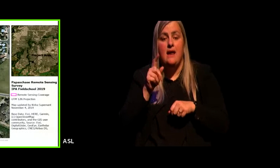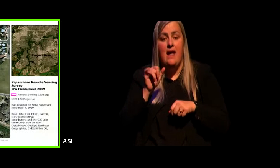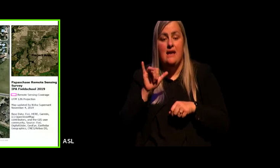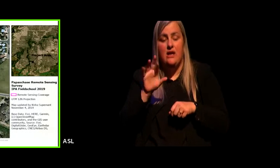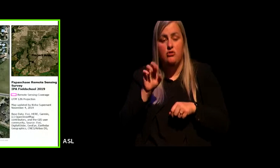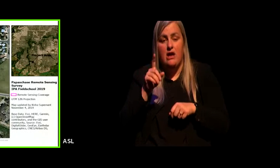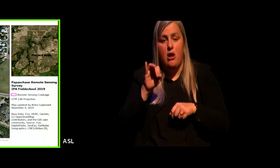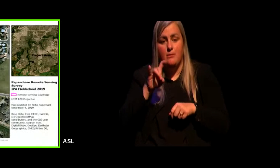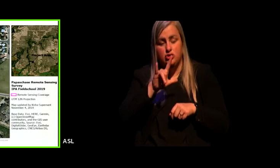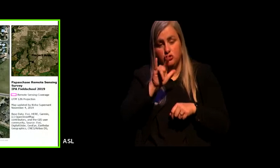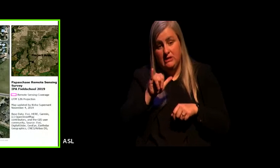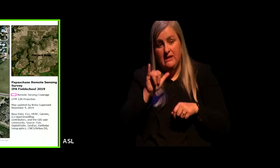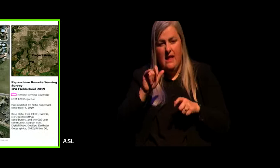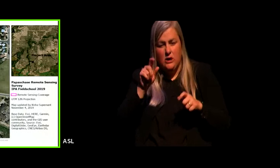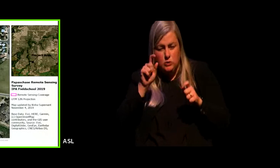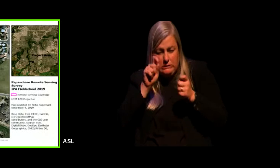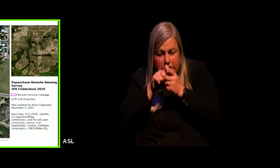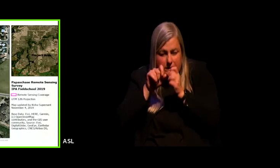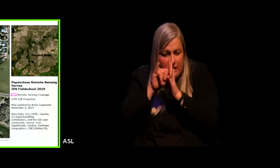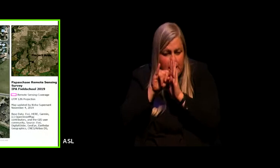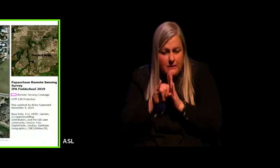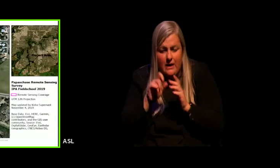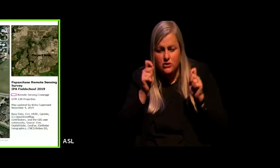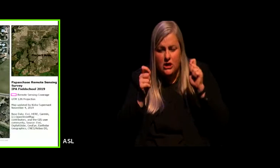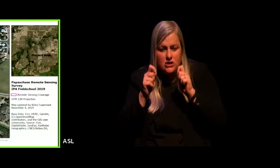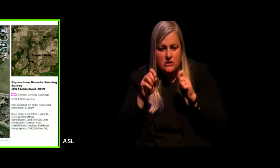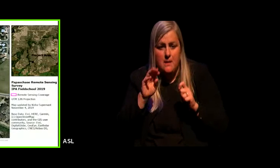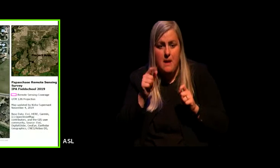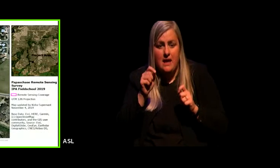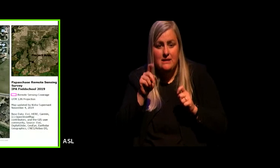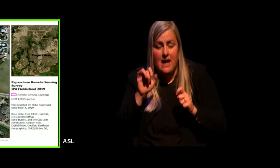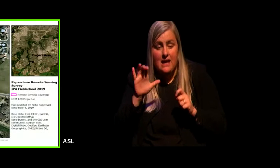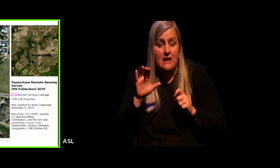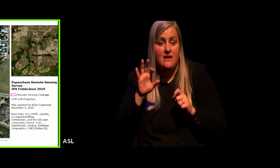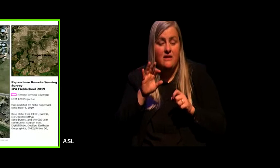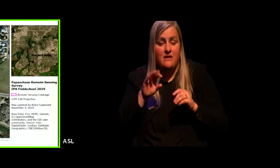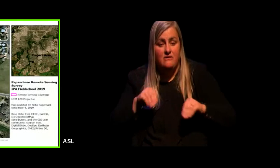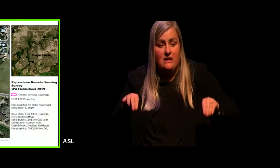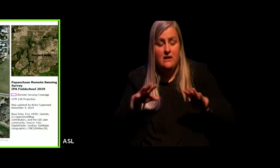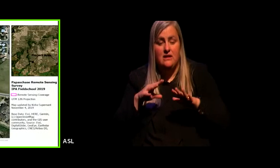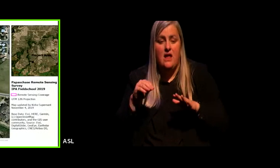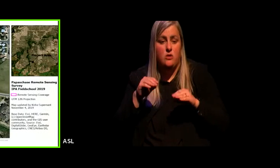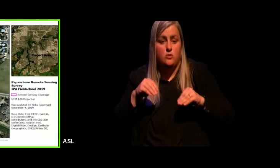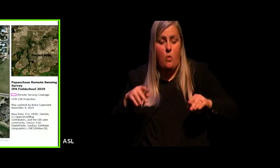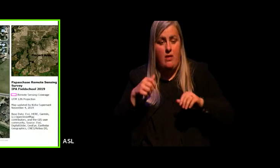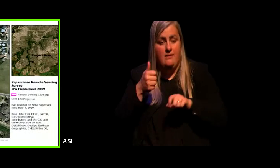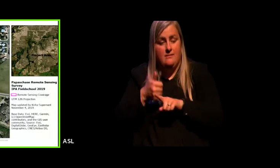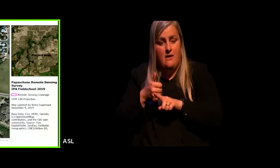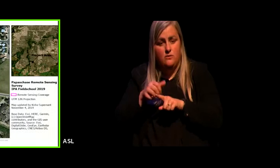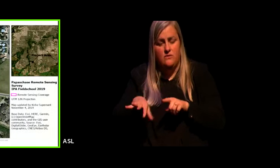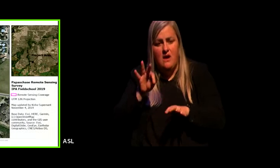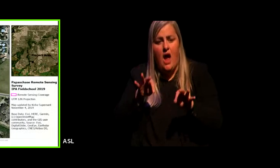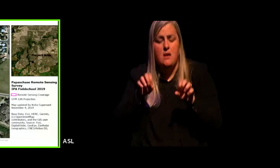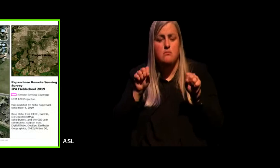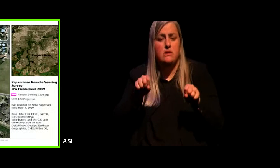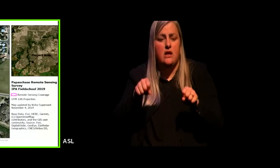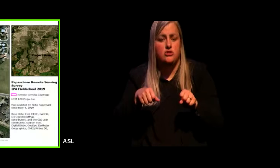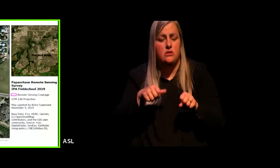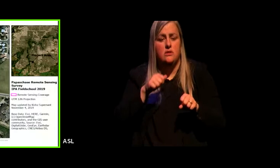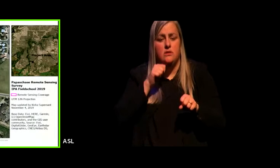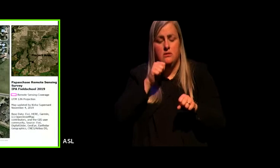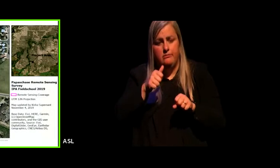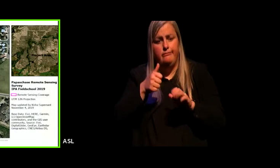detect changes in either the magnetic field or the soil itself that can help us understand potential unmarked graves. And